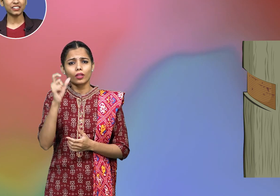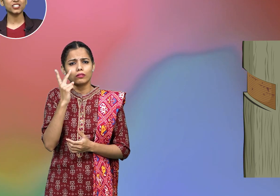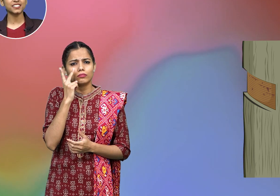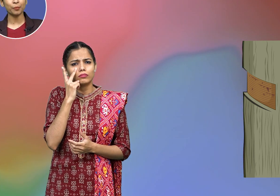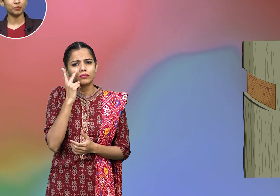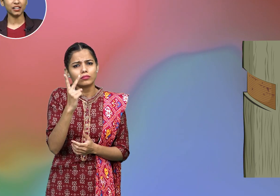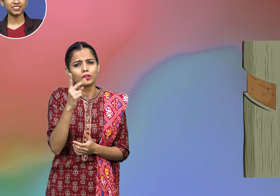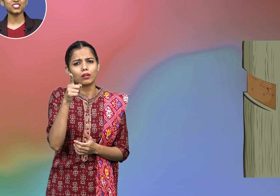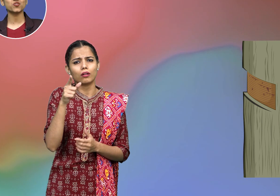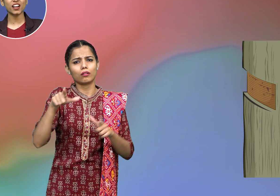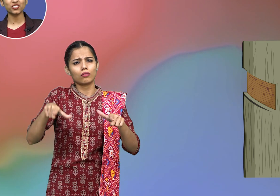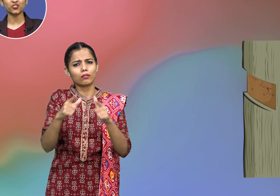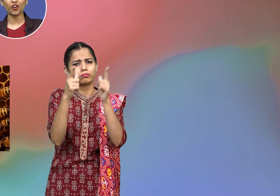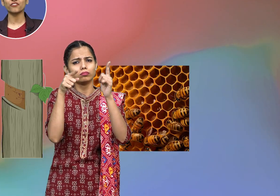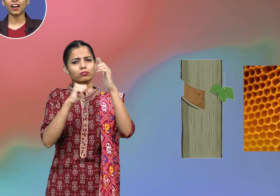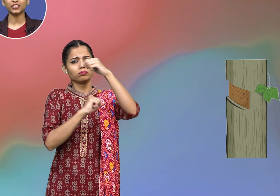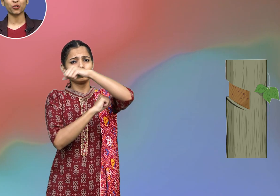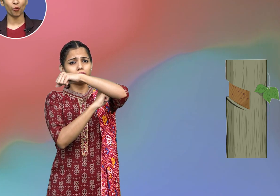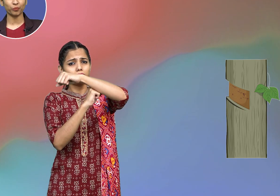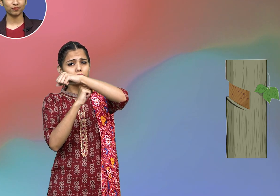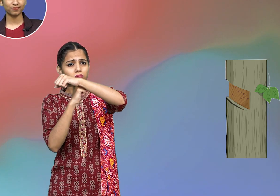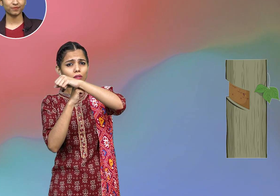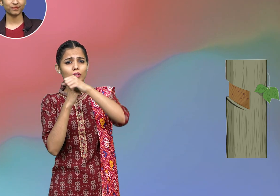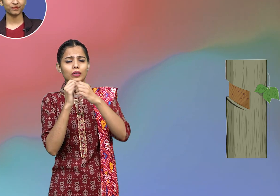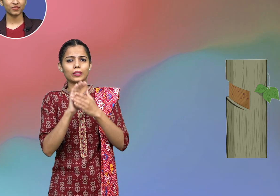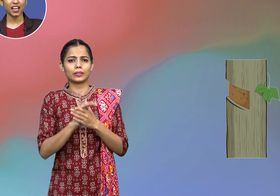cork resembled the structure of honeycomb,